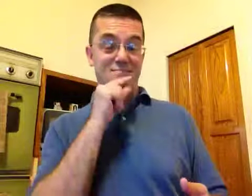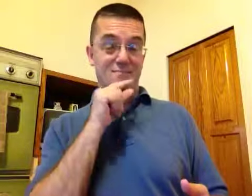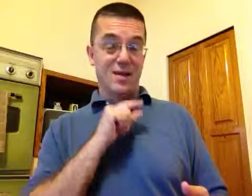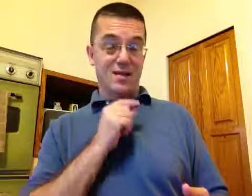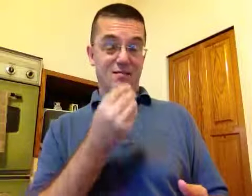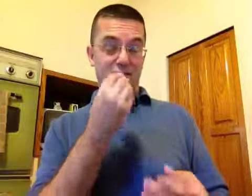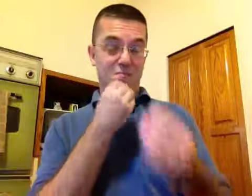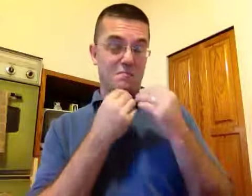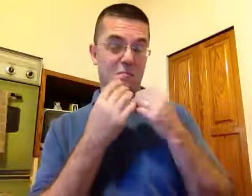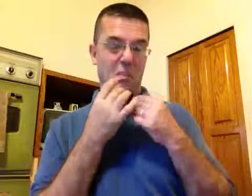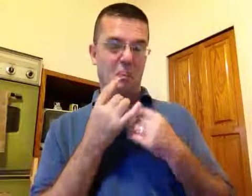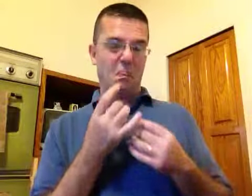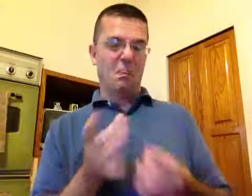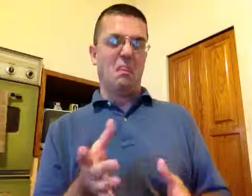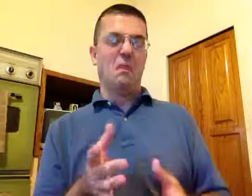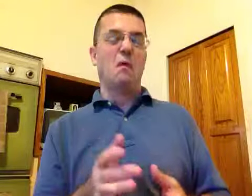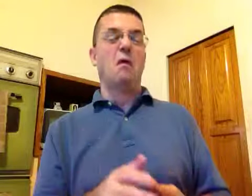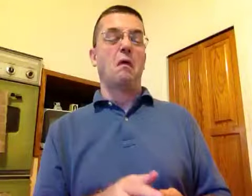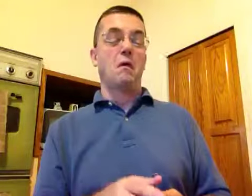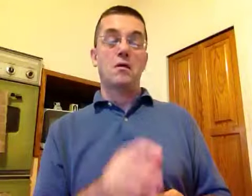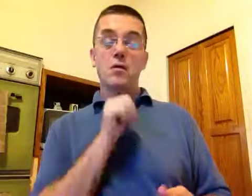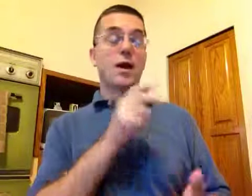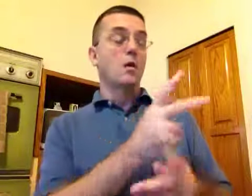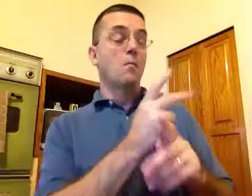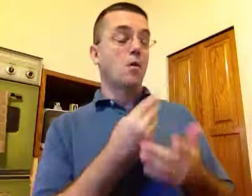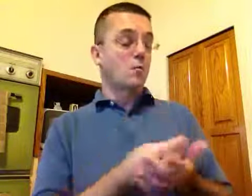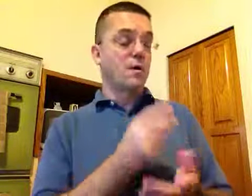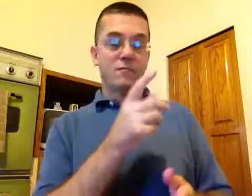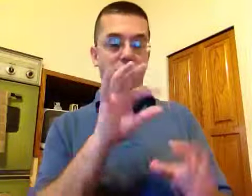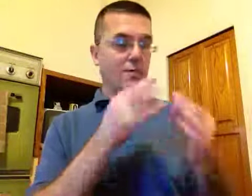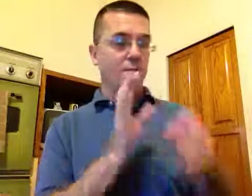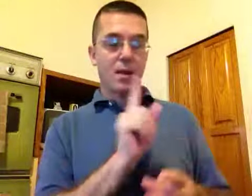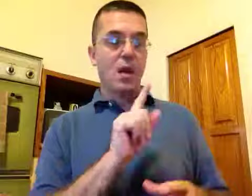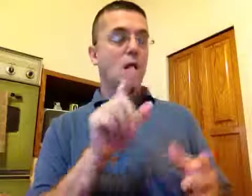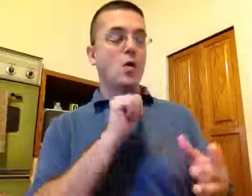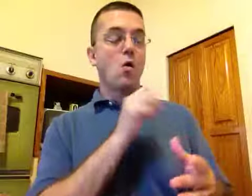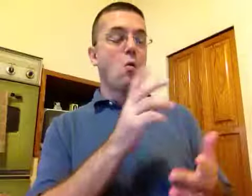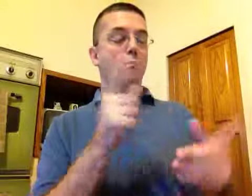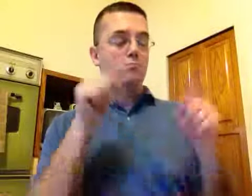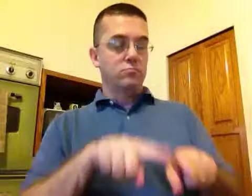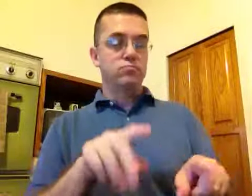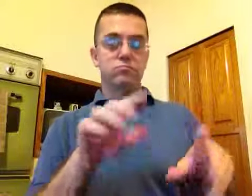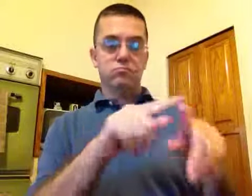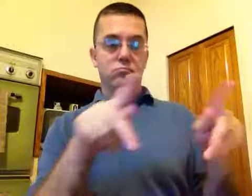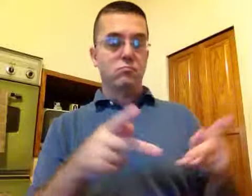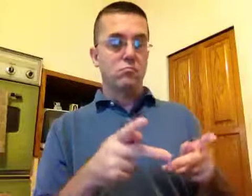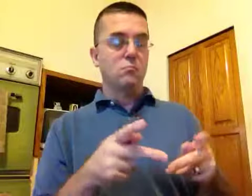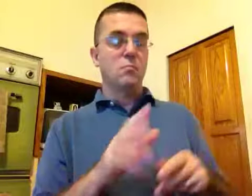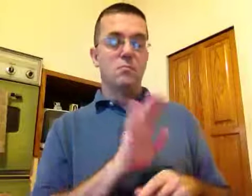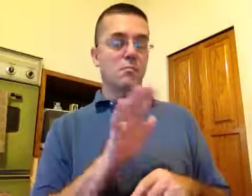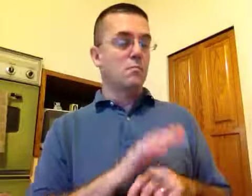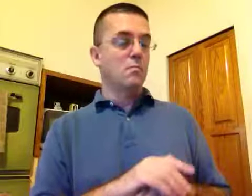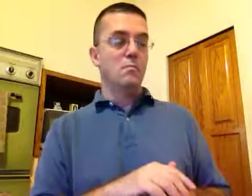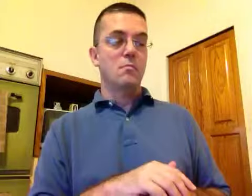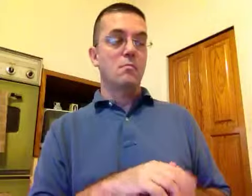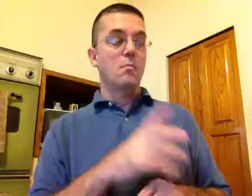So, no, we're not going to borrow money from family, and no, we're not going to do a land contract. 2 dumb things. Now, what I would do is sell your $20,000